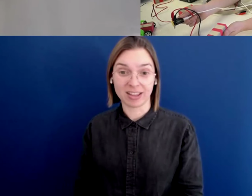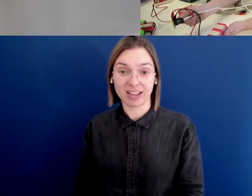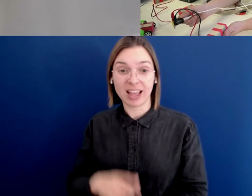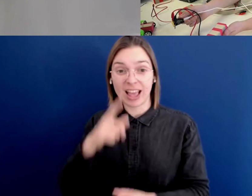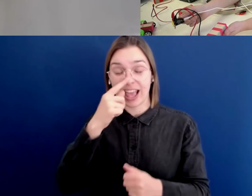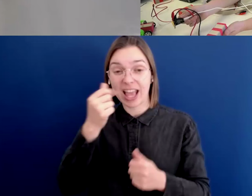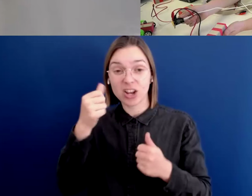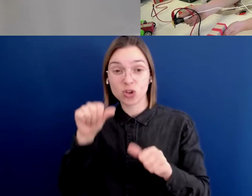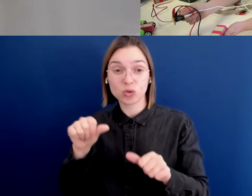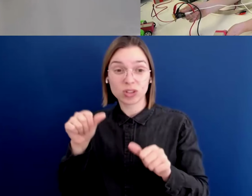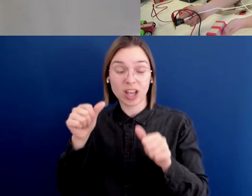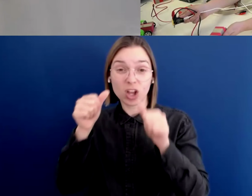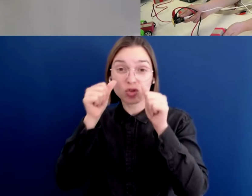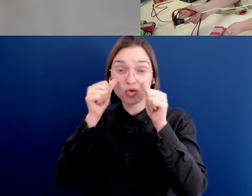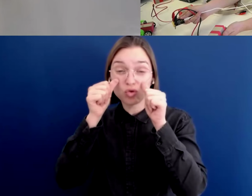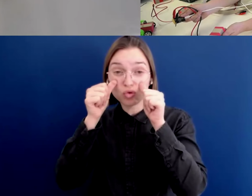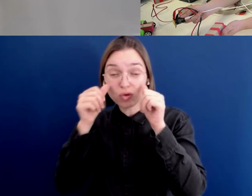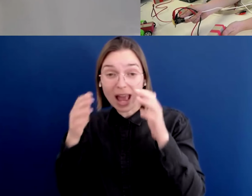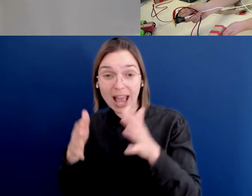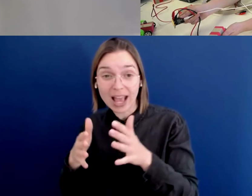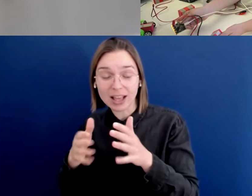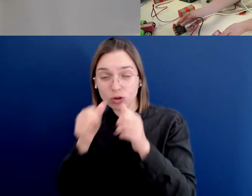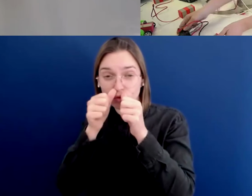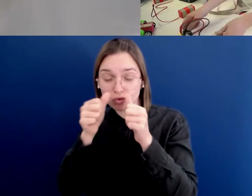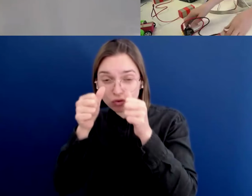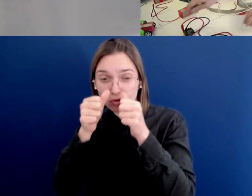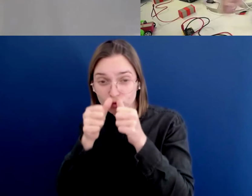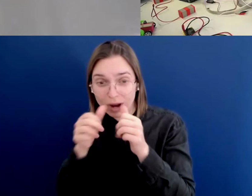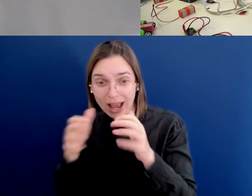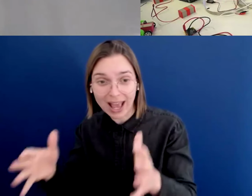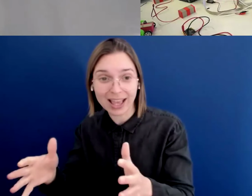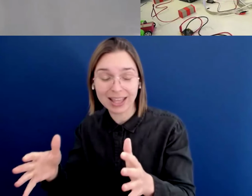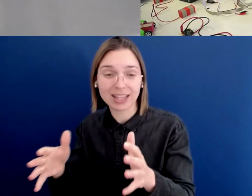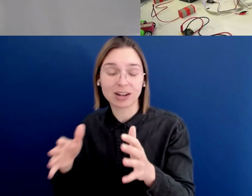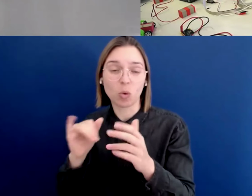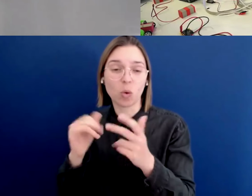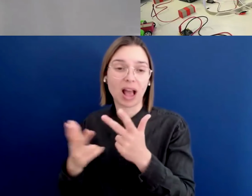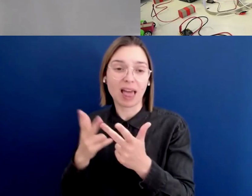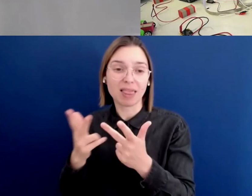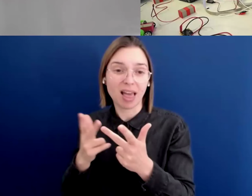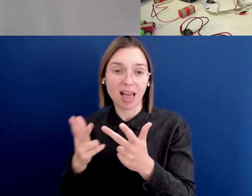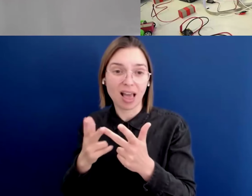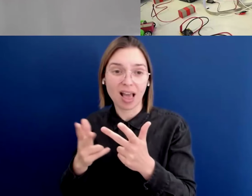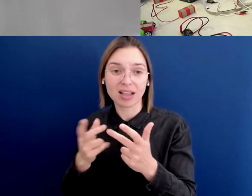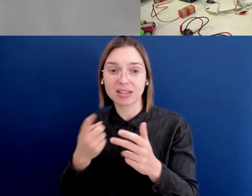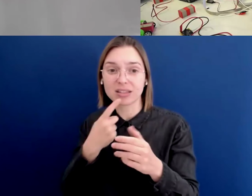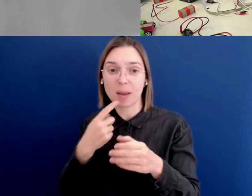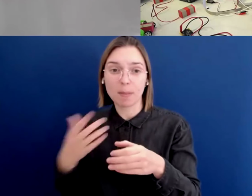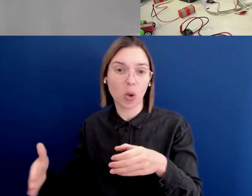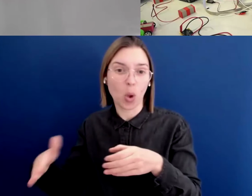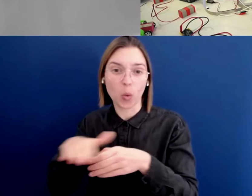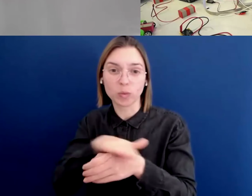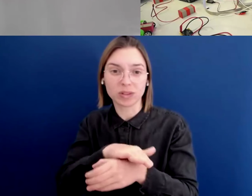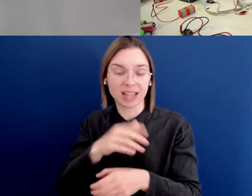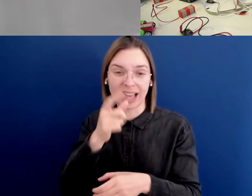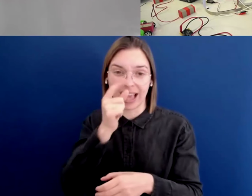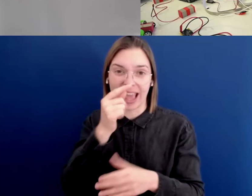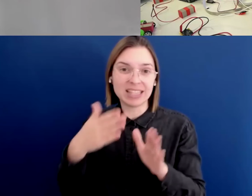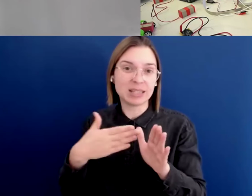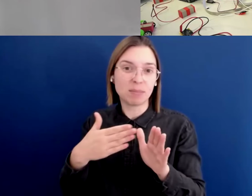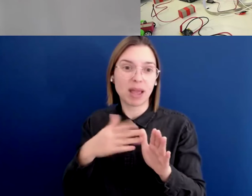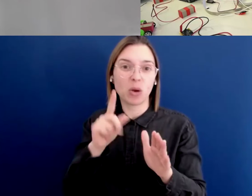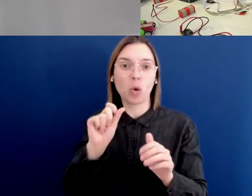your clients, your students, your kids. I'm just going to check